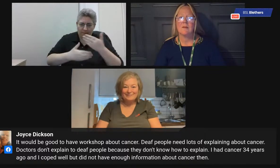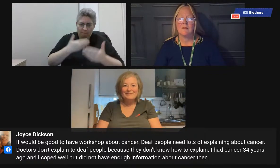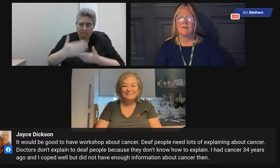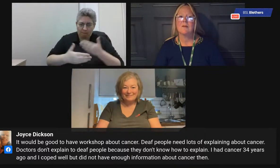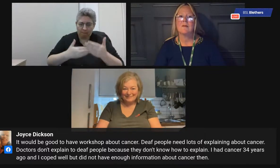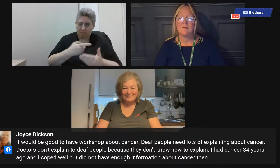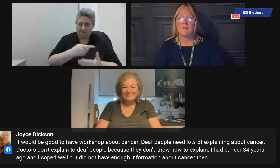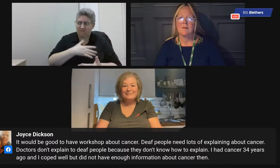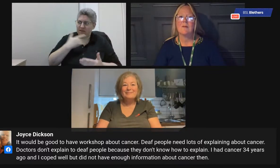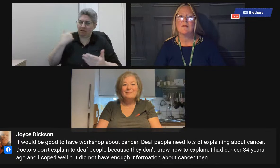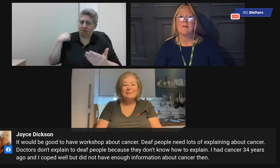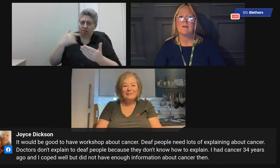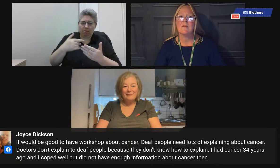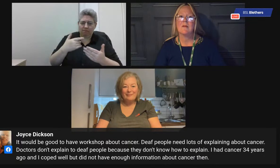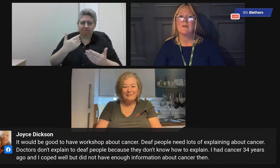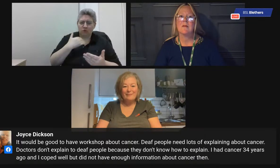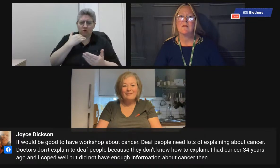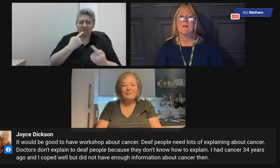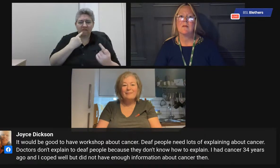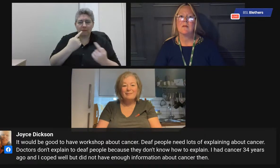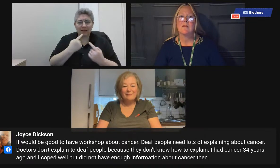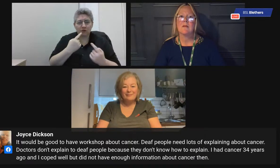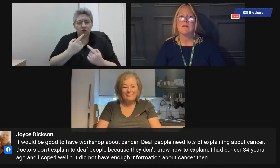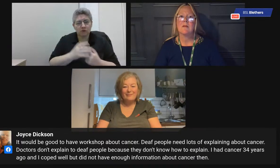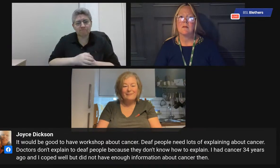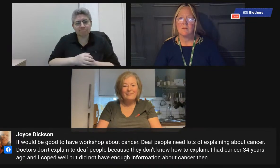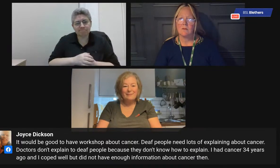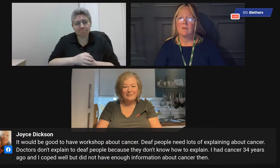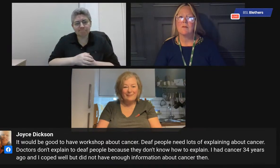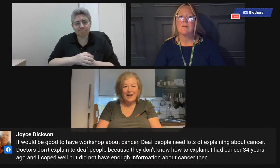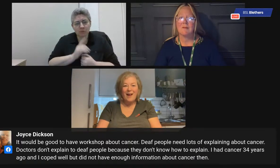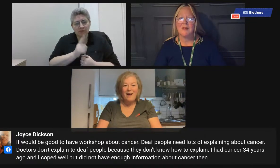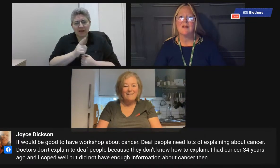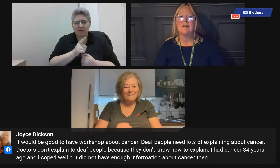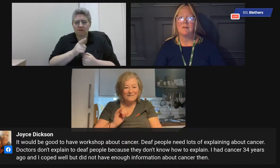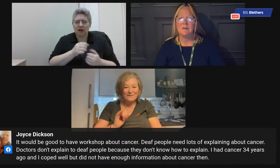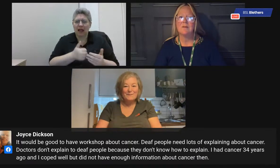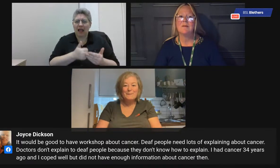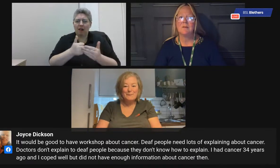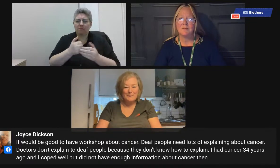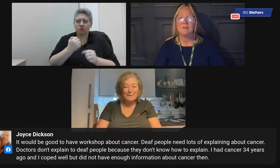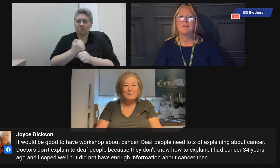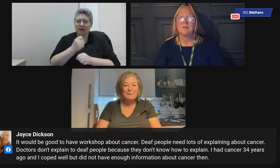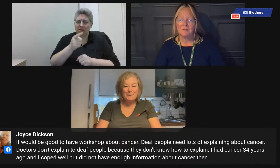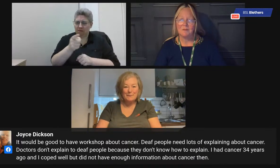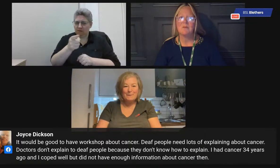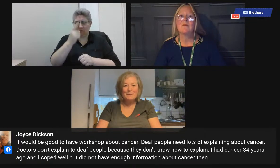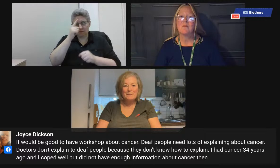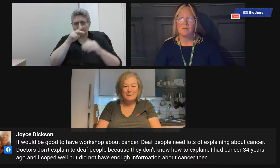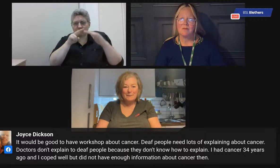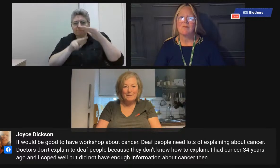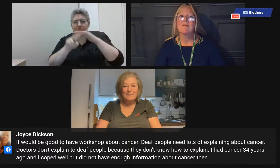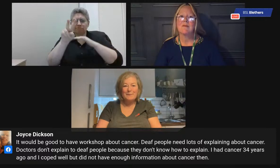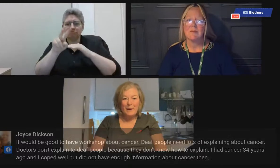I coped well, but I didn't have enough information at that time.